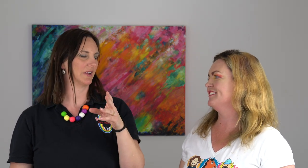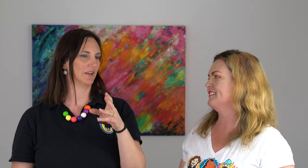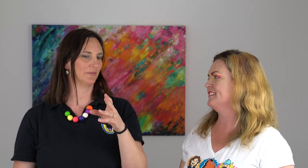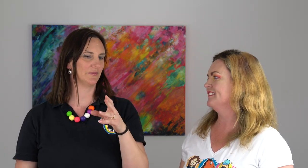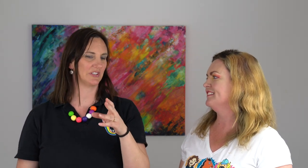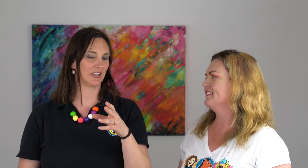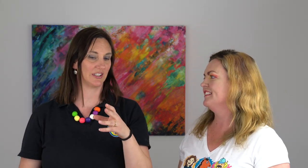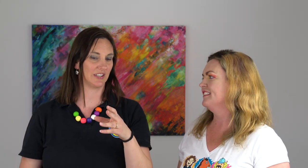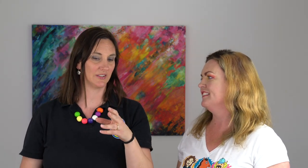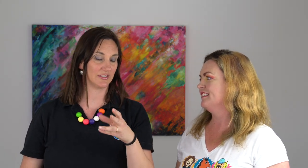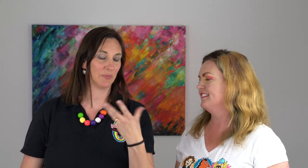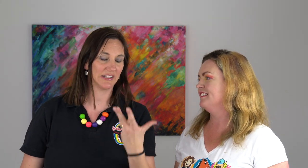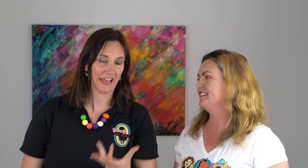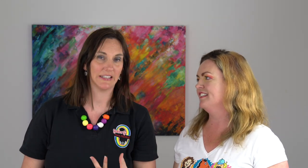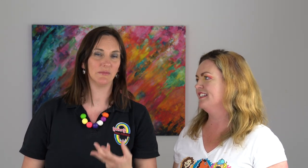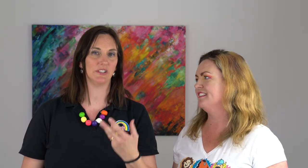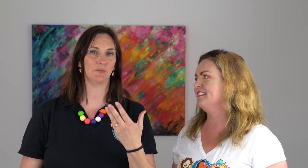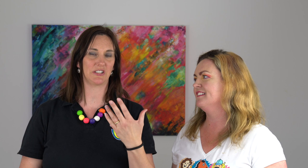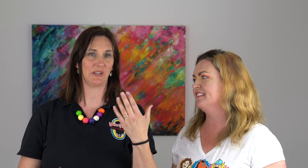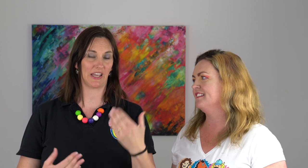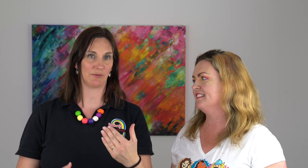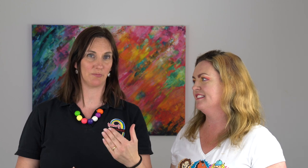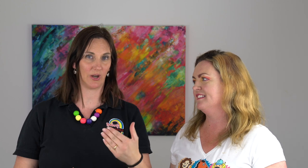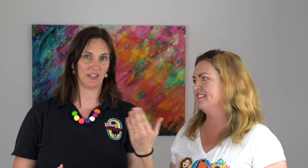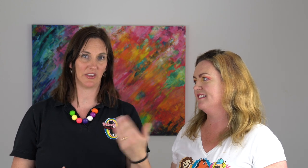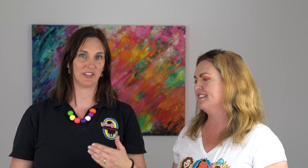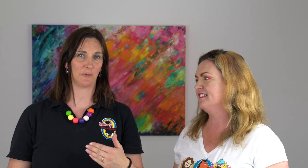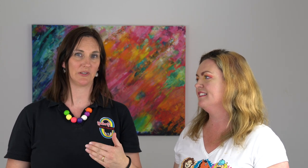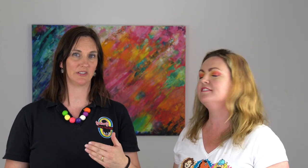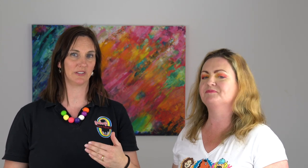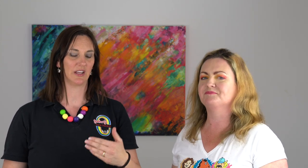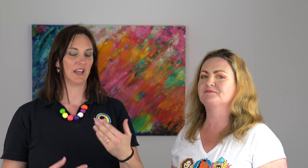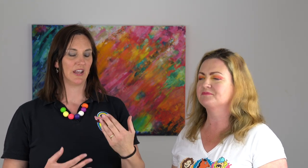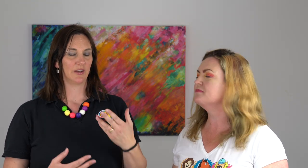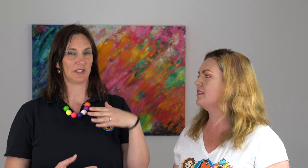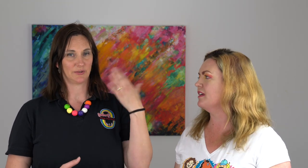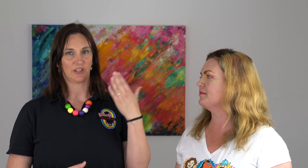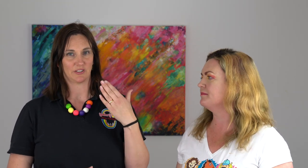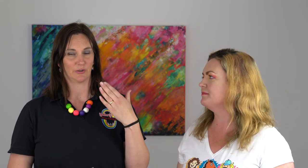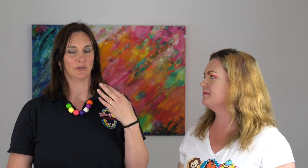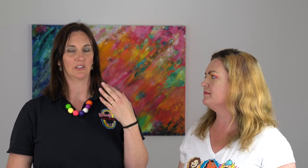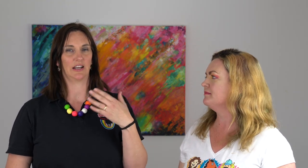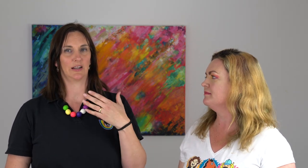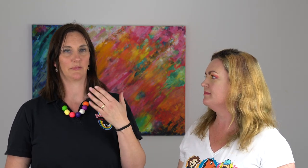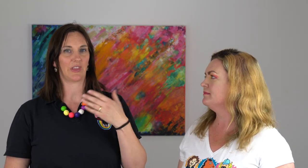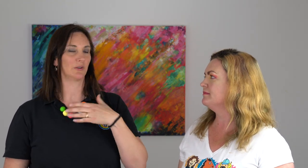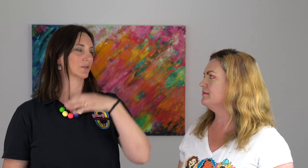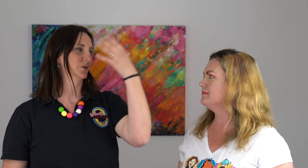So, to be named, you're meant to be named by another deaf person. Because I'm so tall, they all call